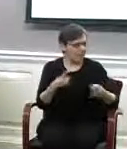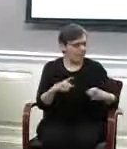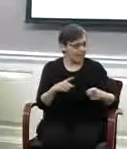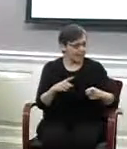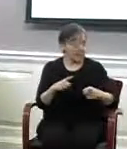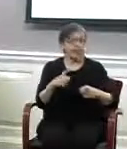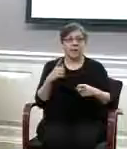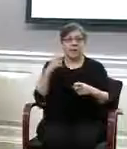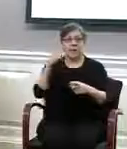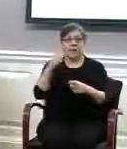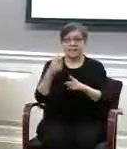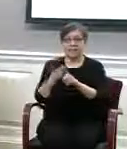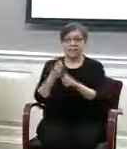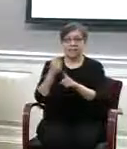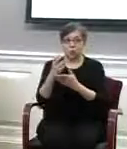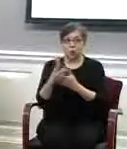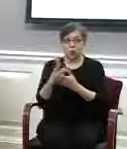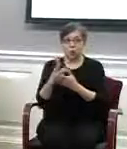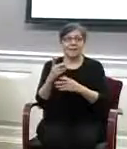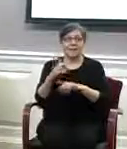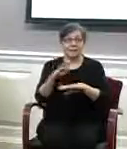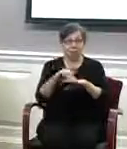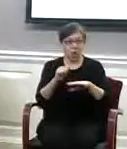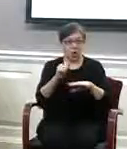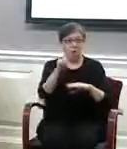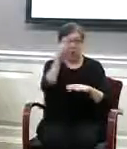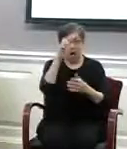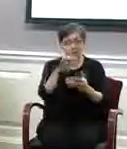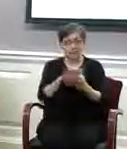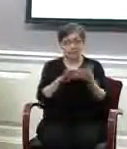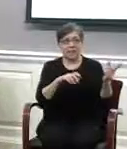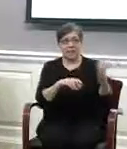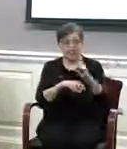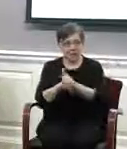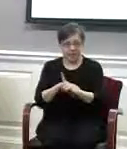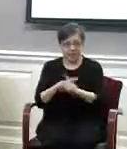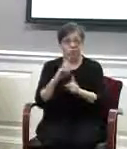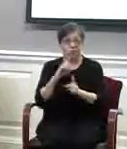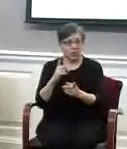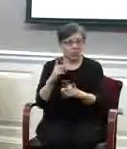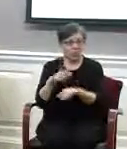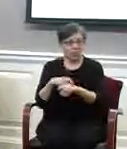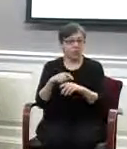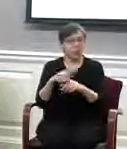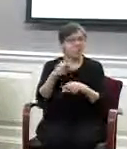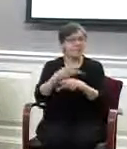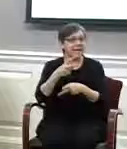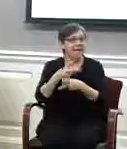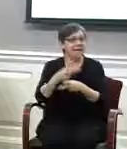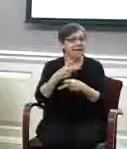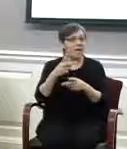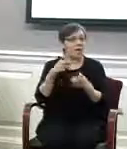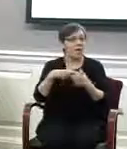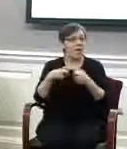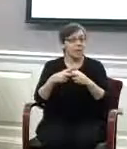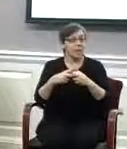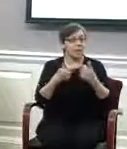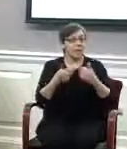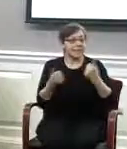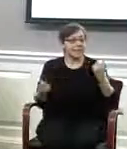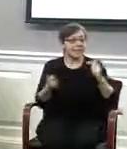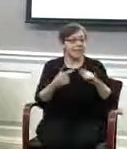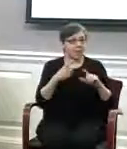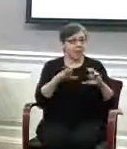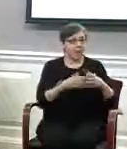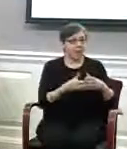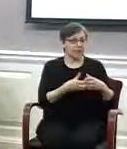because they're social workers, they can bring the husband in, they can have a session. So part of it is dealing with these problems outside of the sessions, which is another real